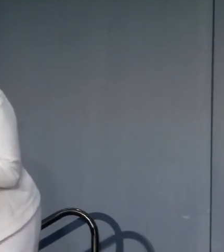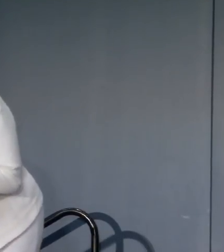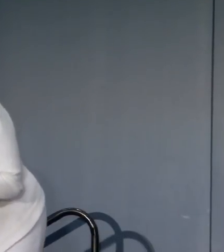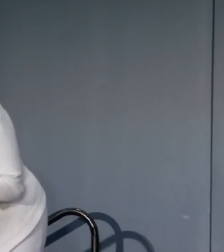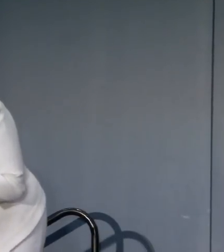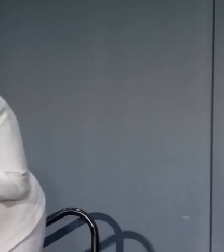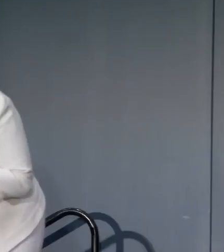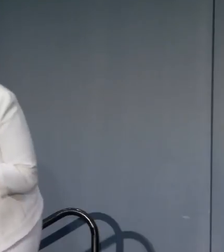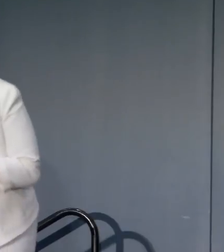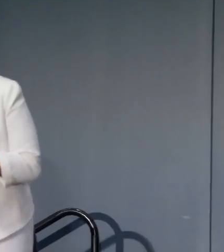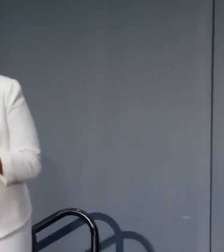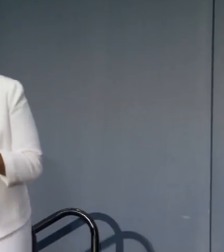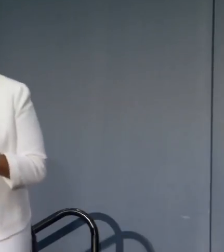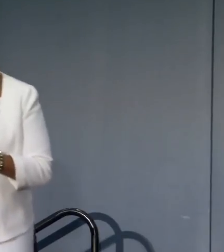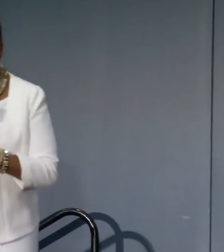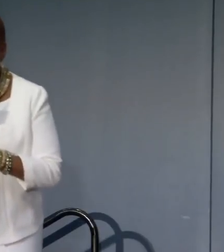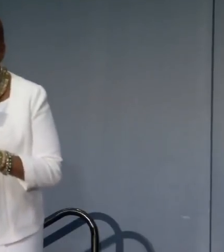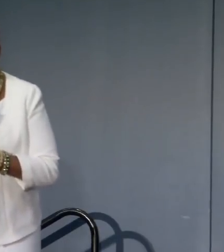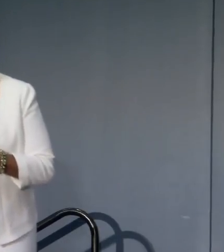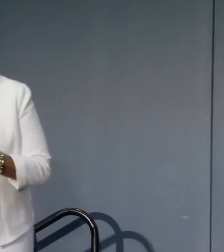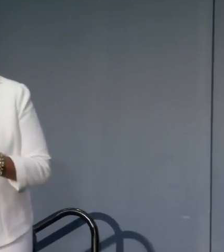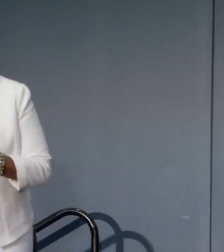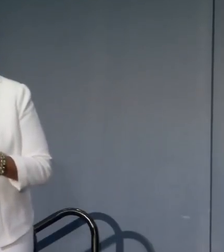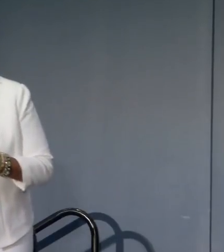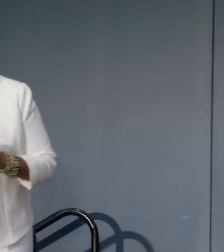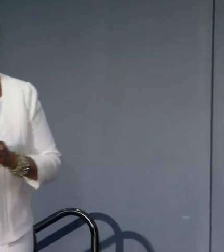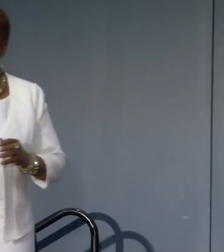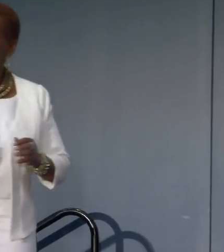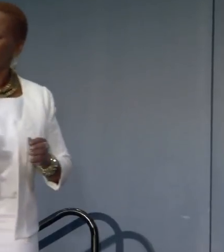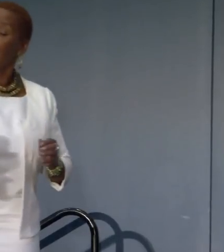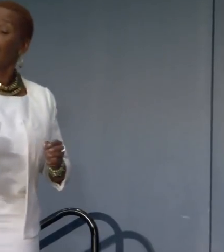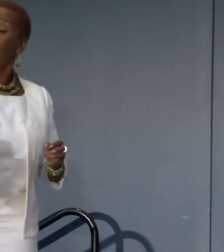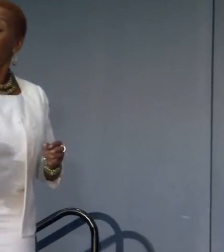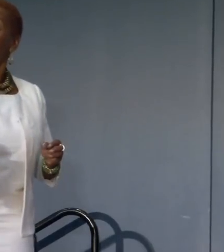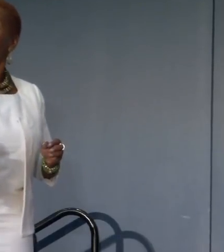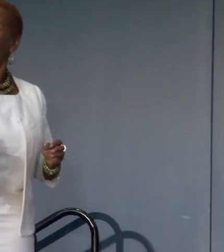he came upstairs. He was reading something and he had to do this.